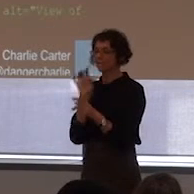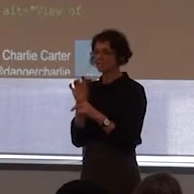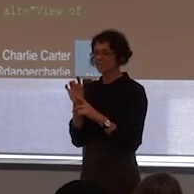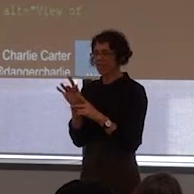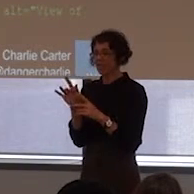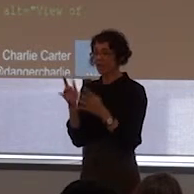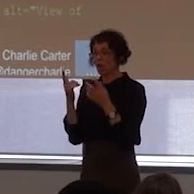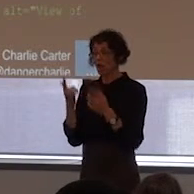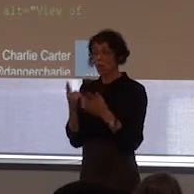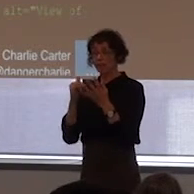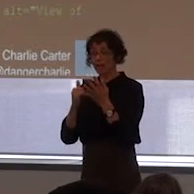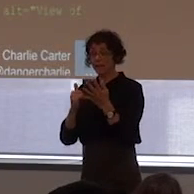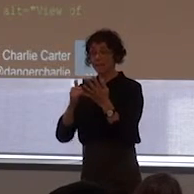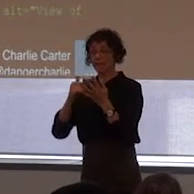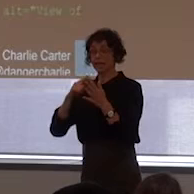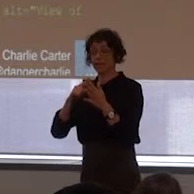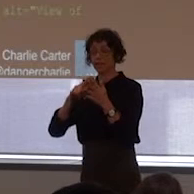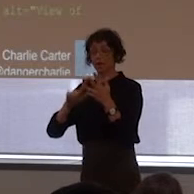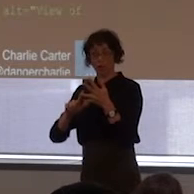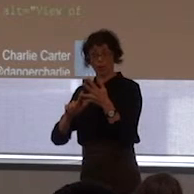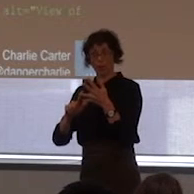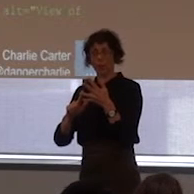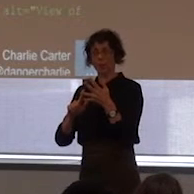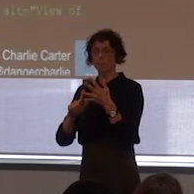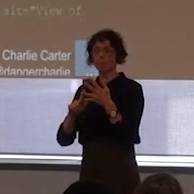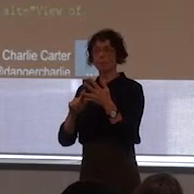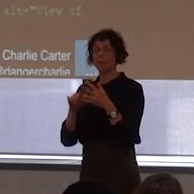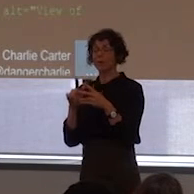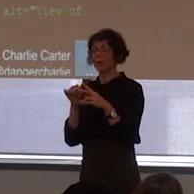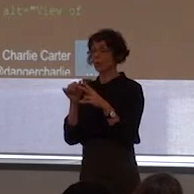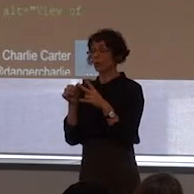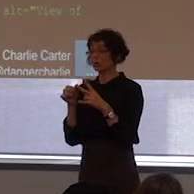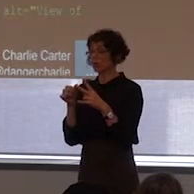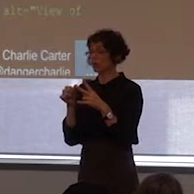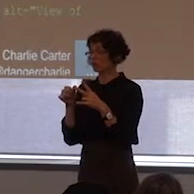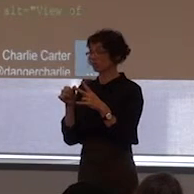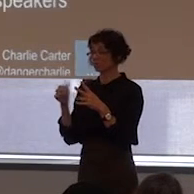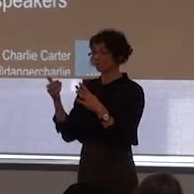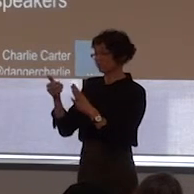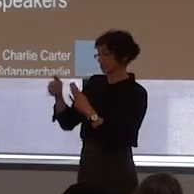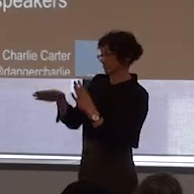lot of SEO potential, number one. And number two, you're excluding a portion of your audience.